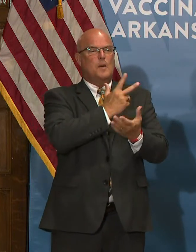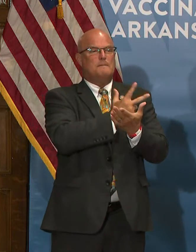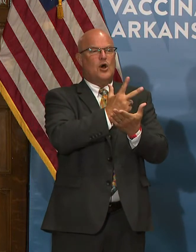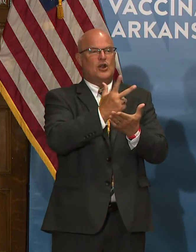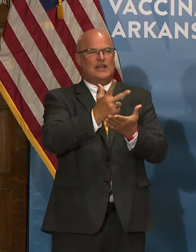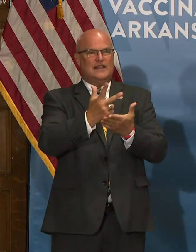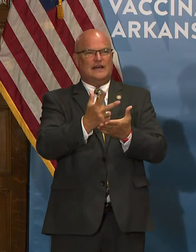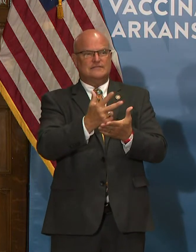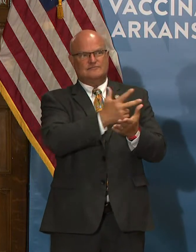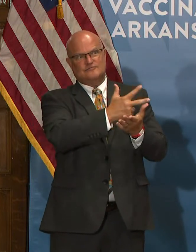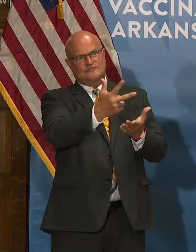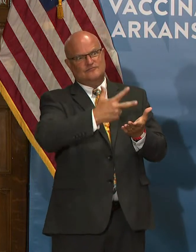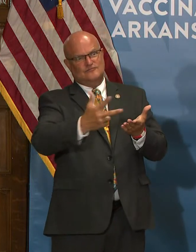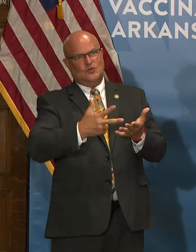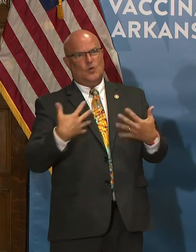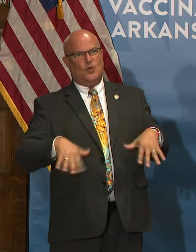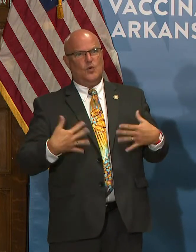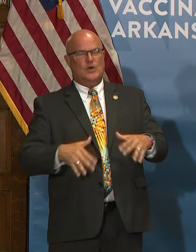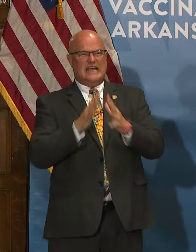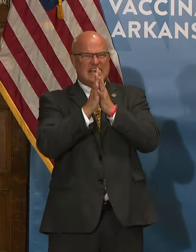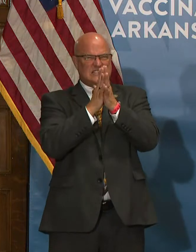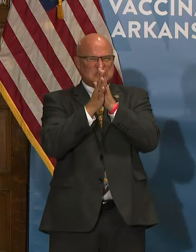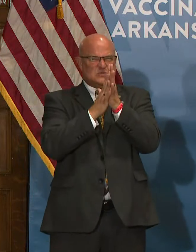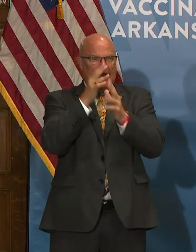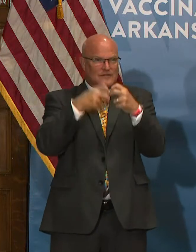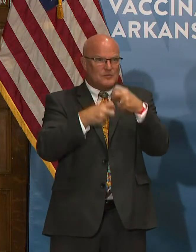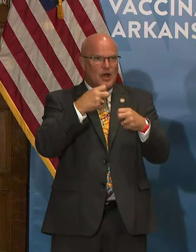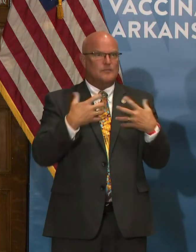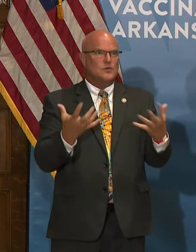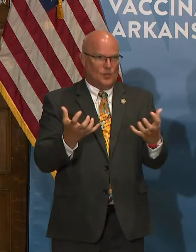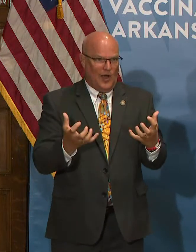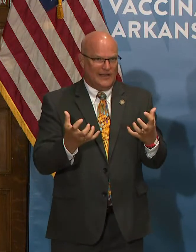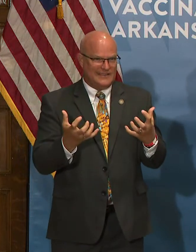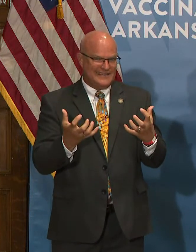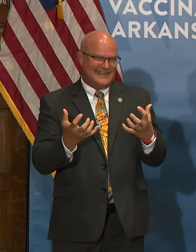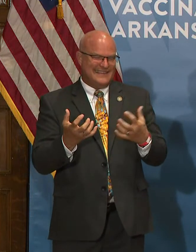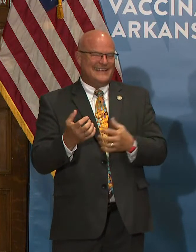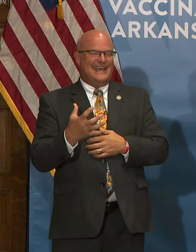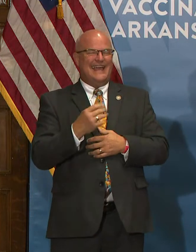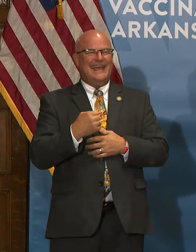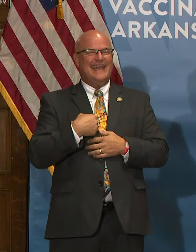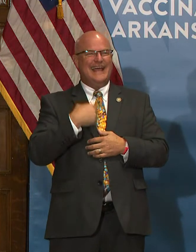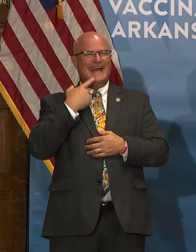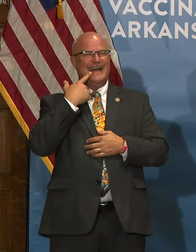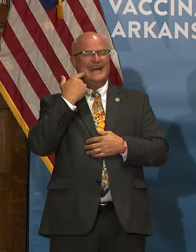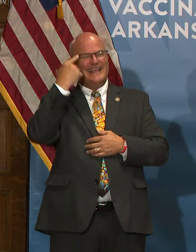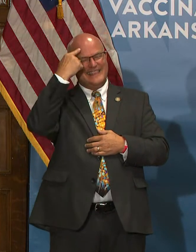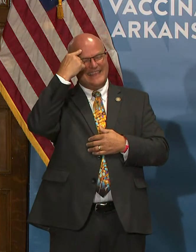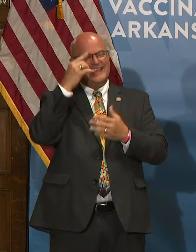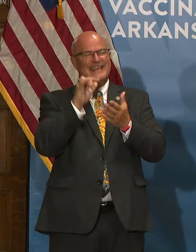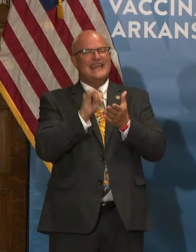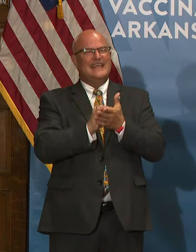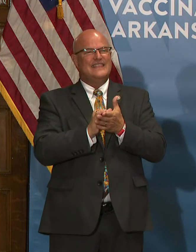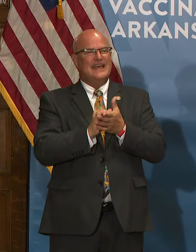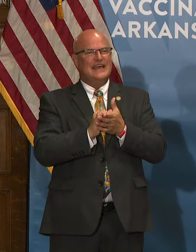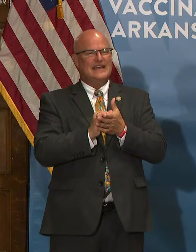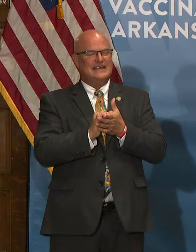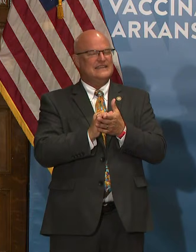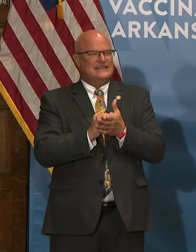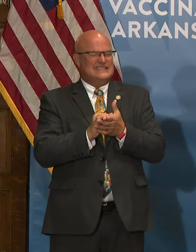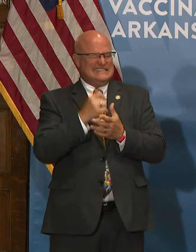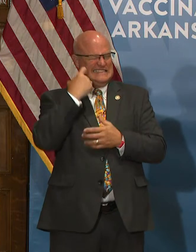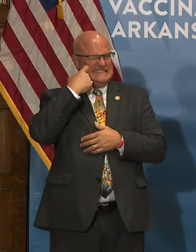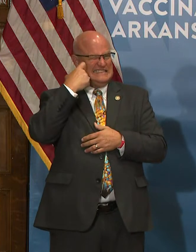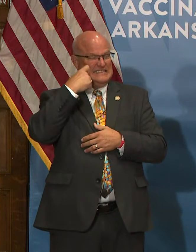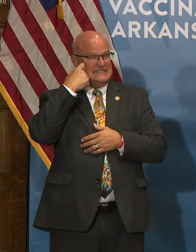lots and traffic, a lot of traffic around our schools. And I can't help but think that just a short time